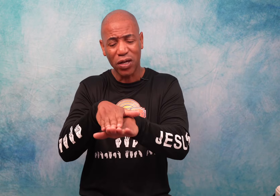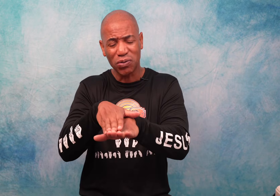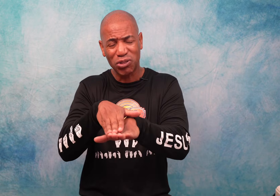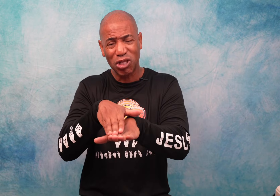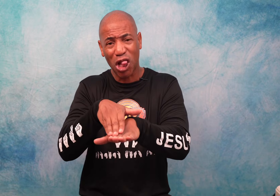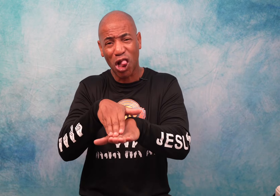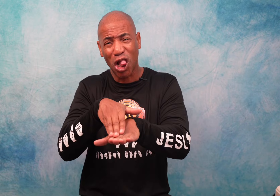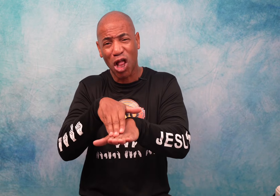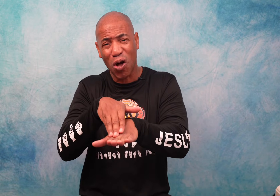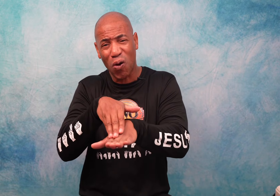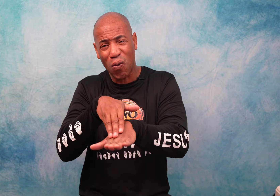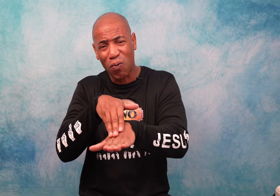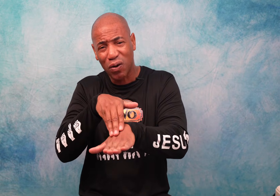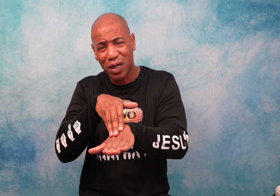go slow.